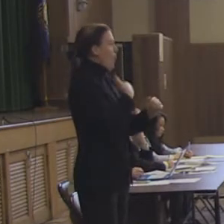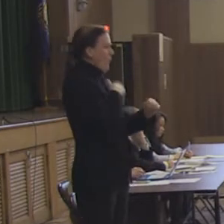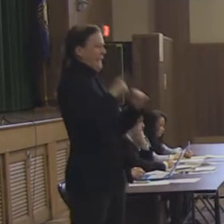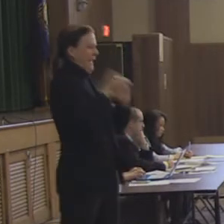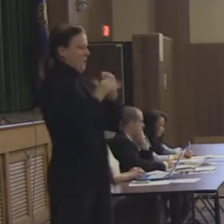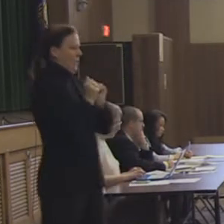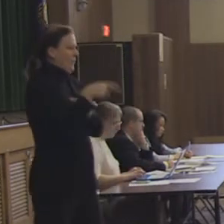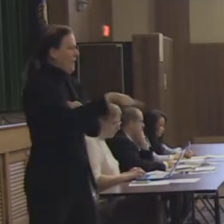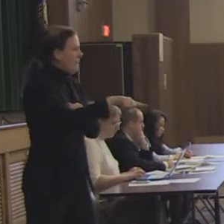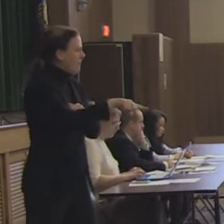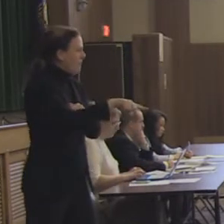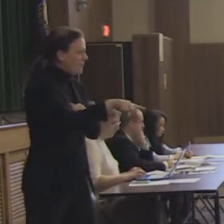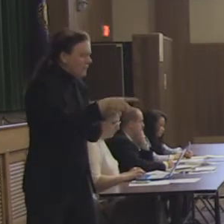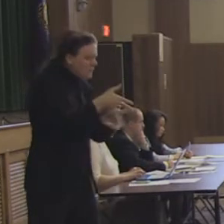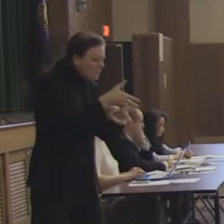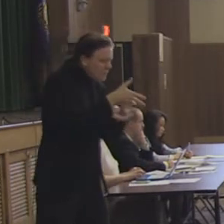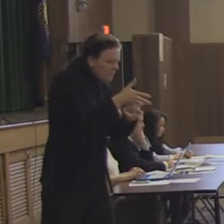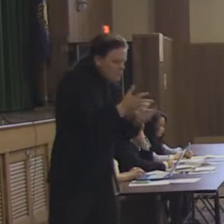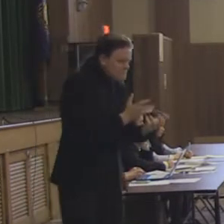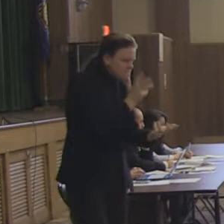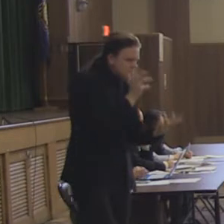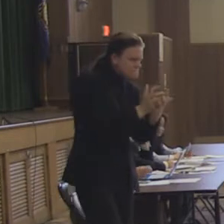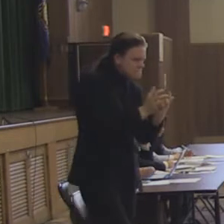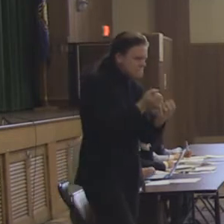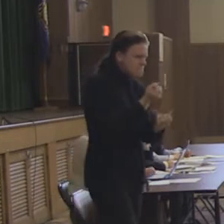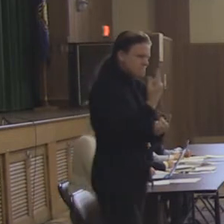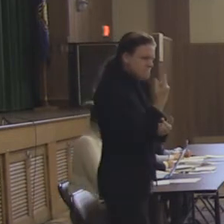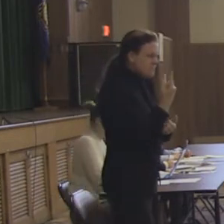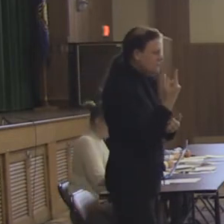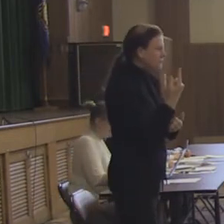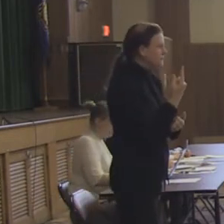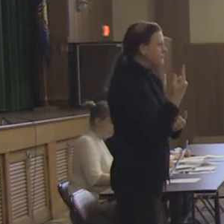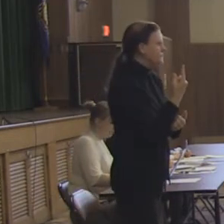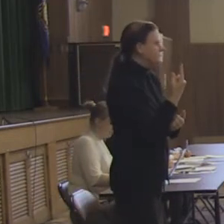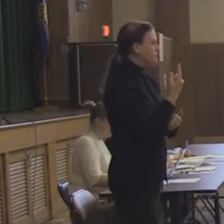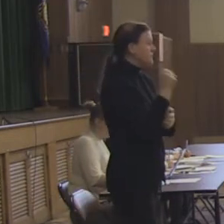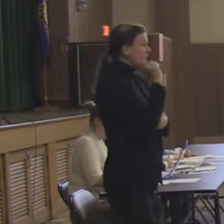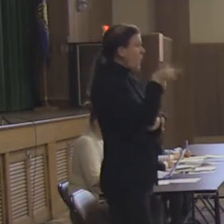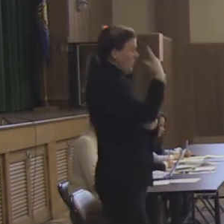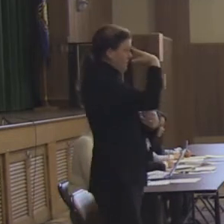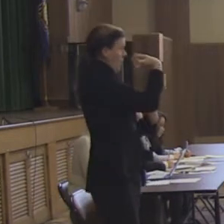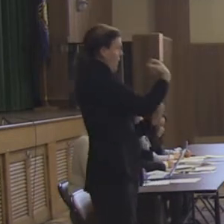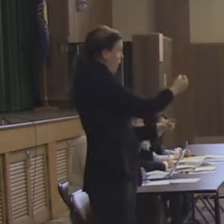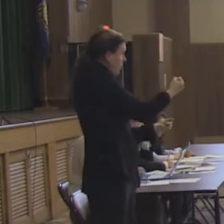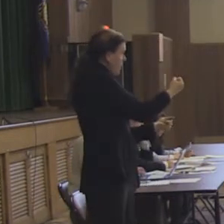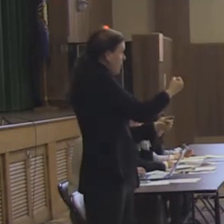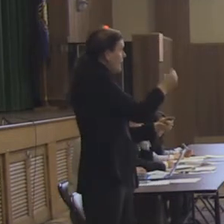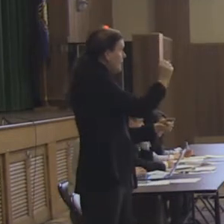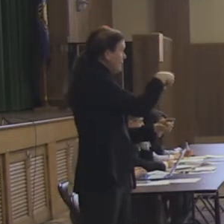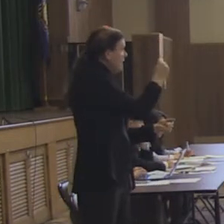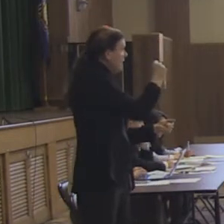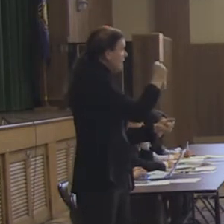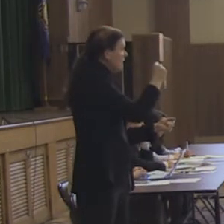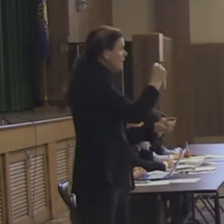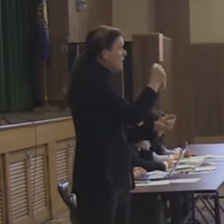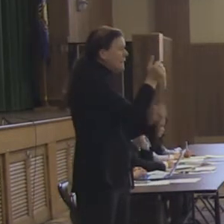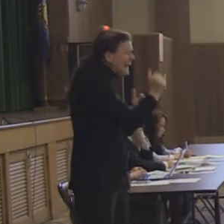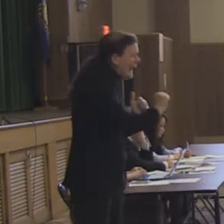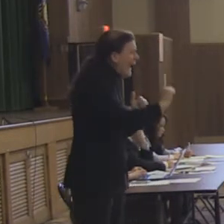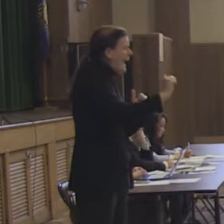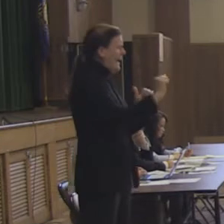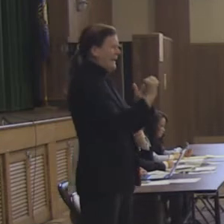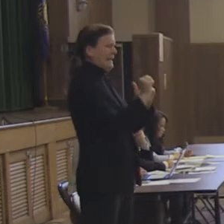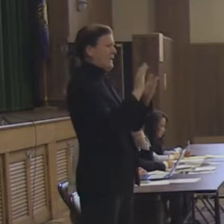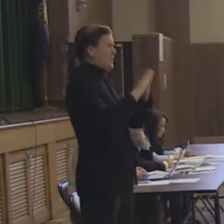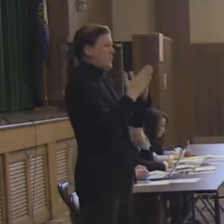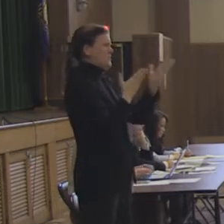to know what to do and how to help them. It's not only an issue in terms of mental health, it's an issue in terms of any kind of